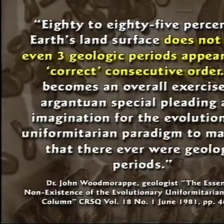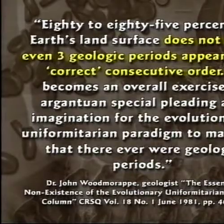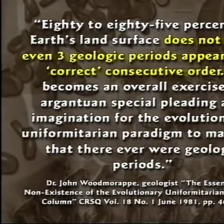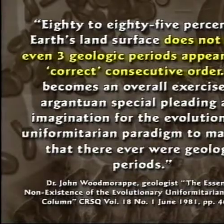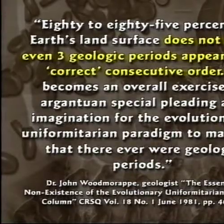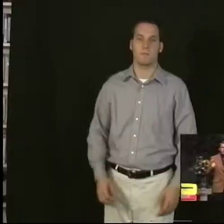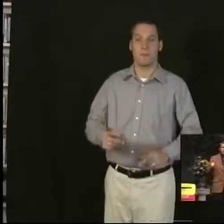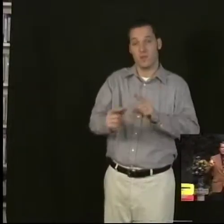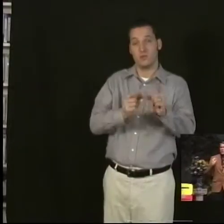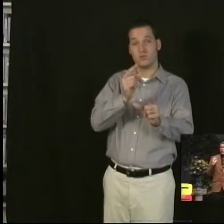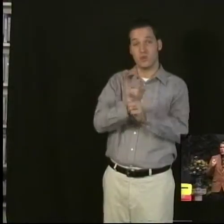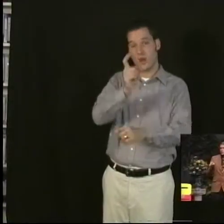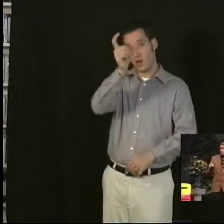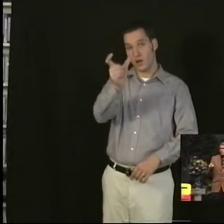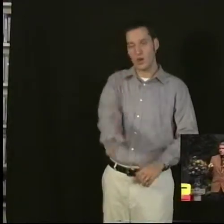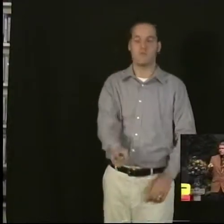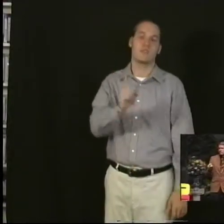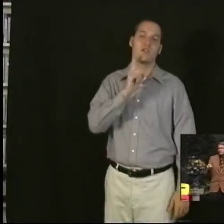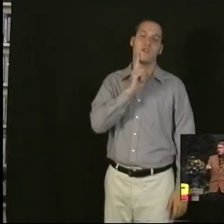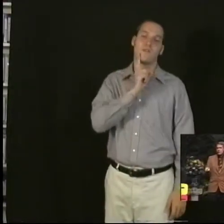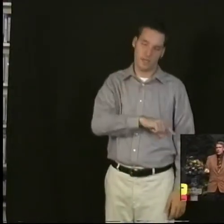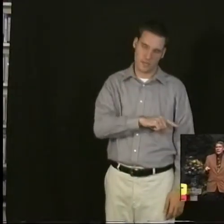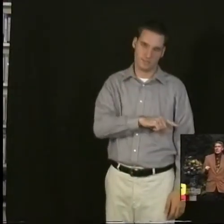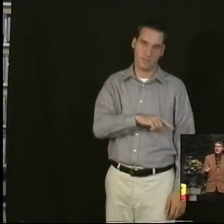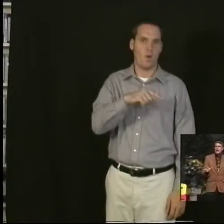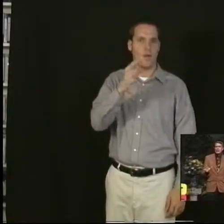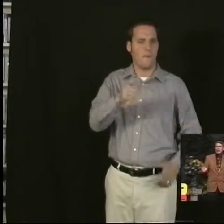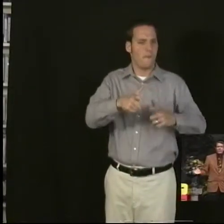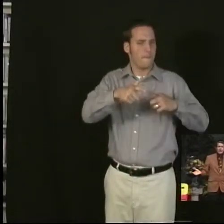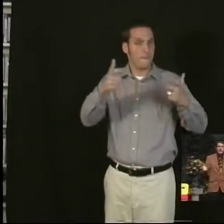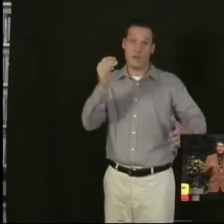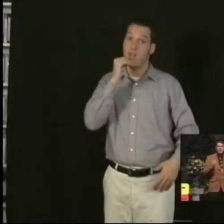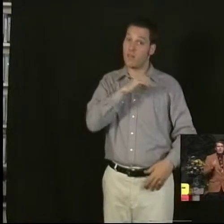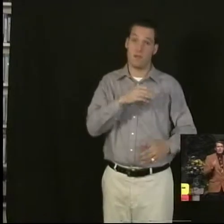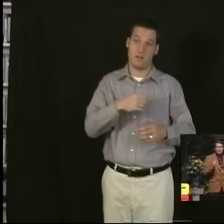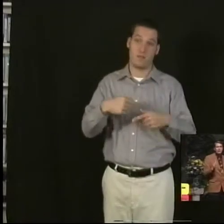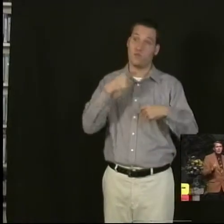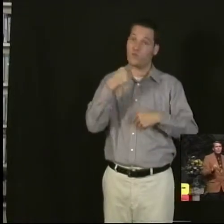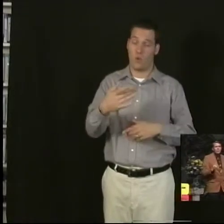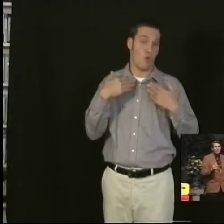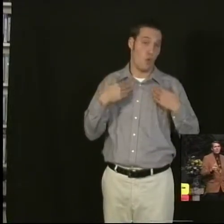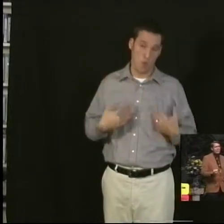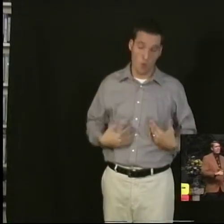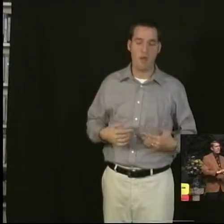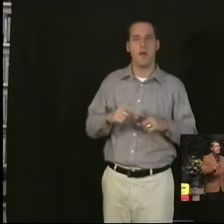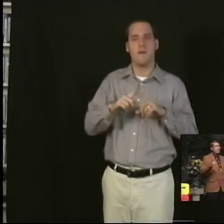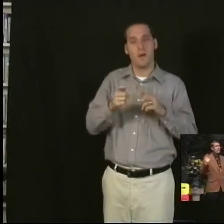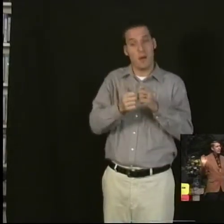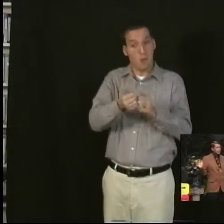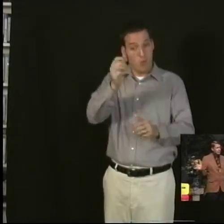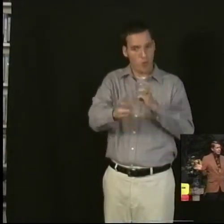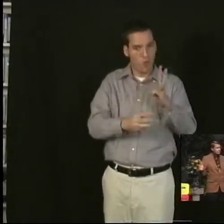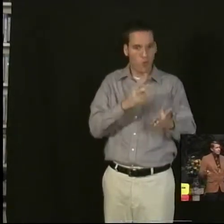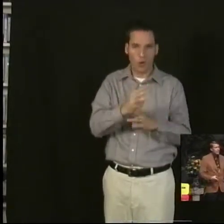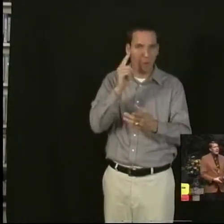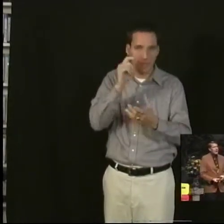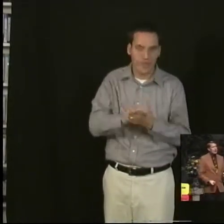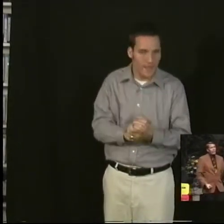The geologic column is a hoax. One of the biggest lies ever passed off on humanity, but the vast majority of the world believes